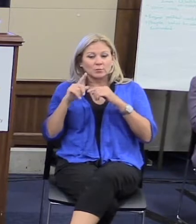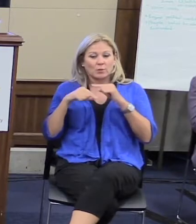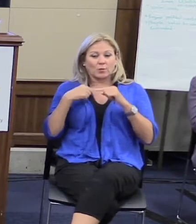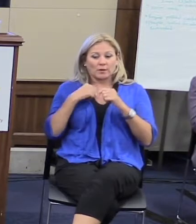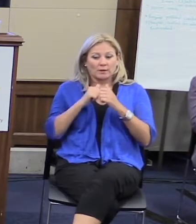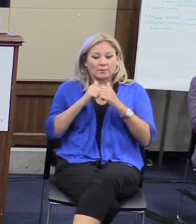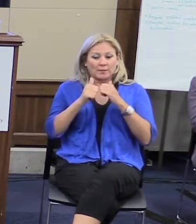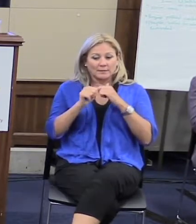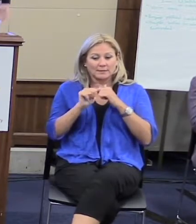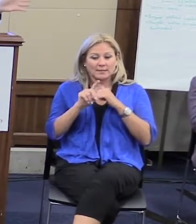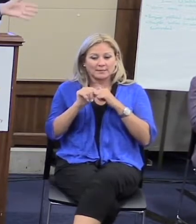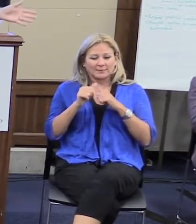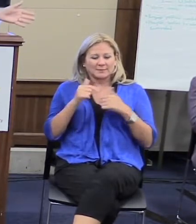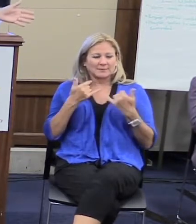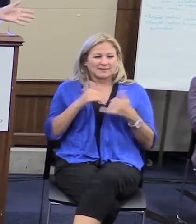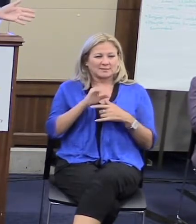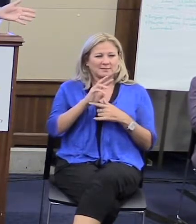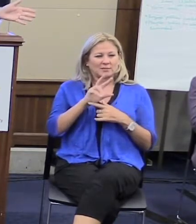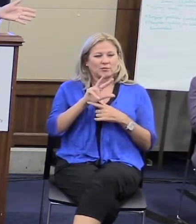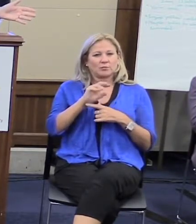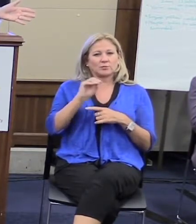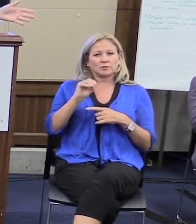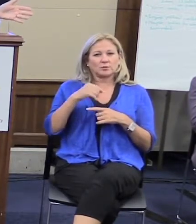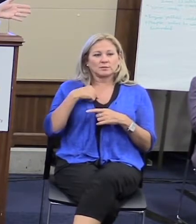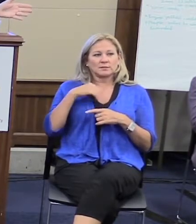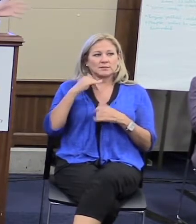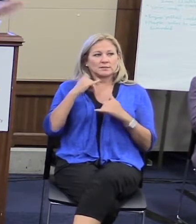63%. We still have 5,000